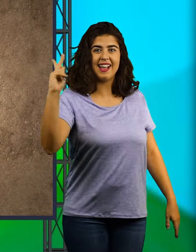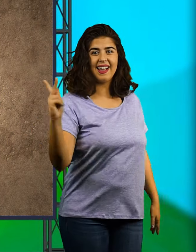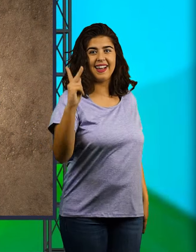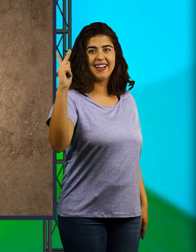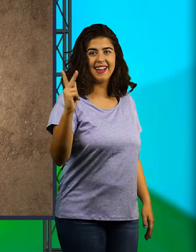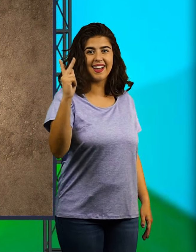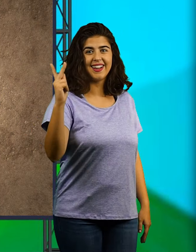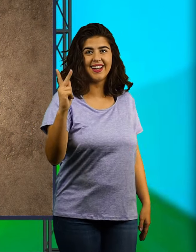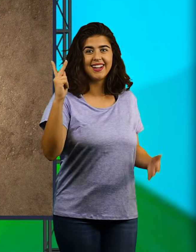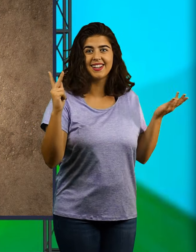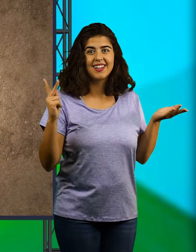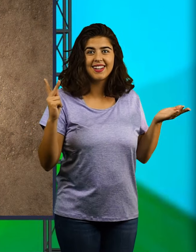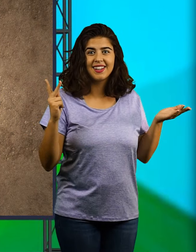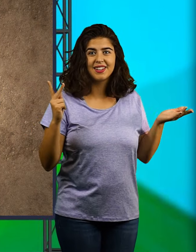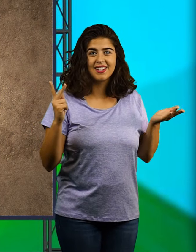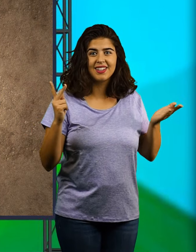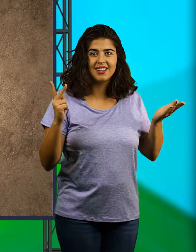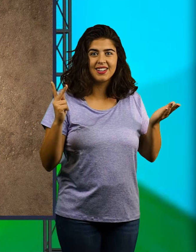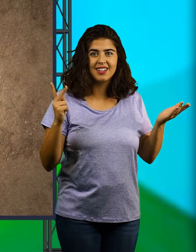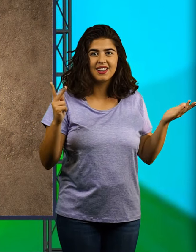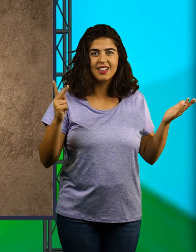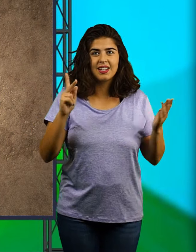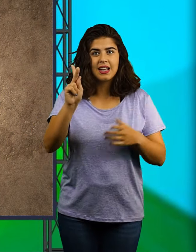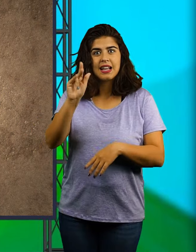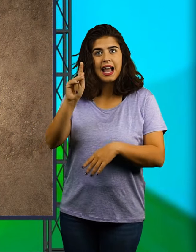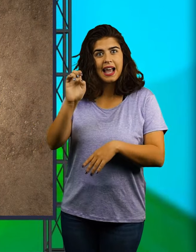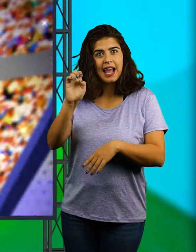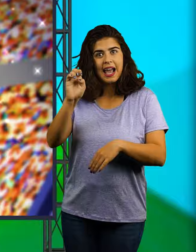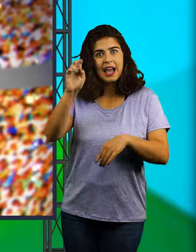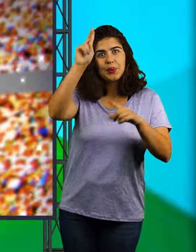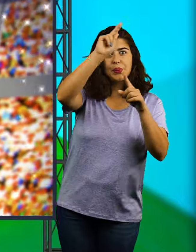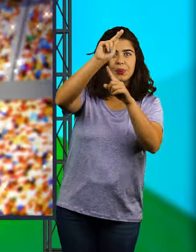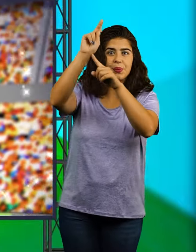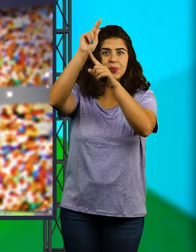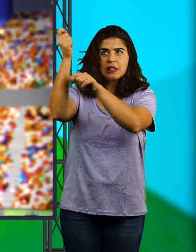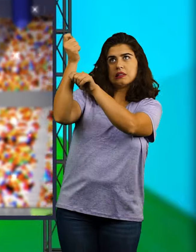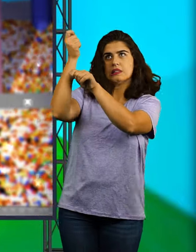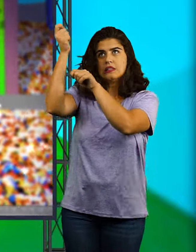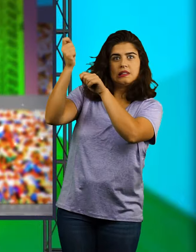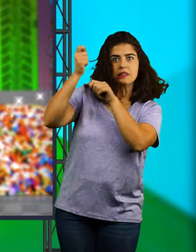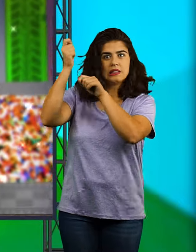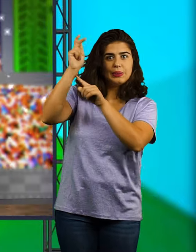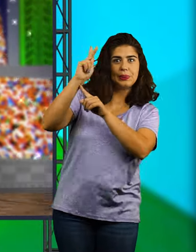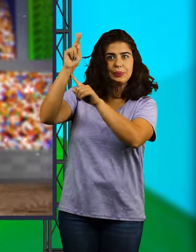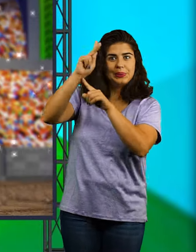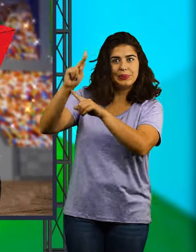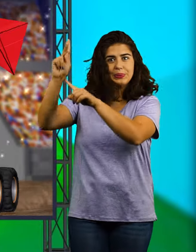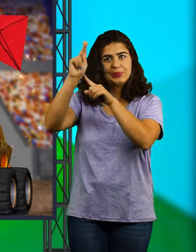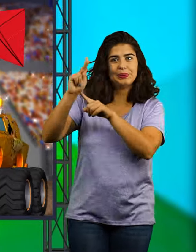K is the first letter in kite. And a silent K is also the